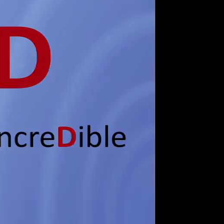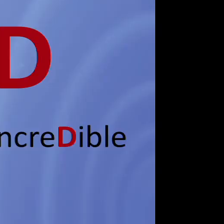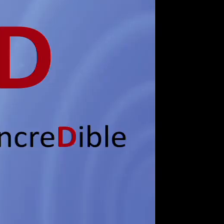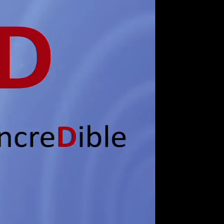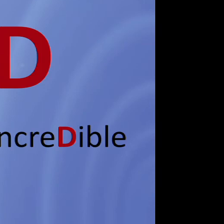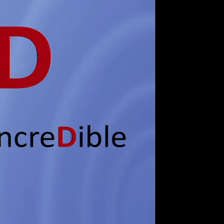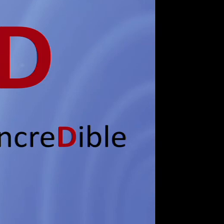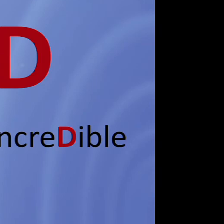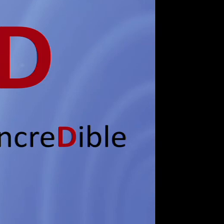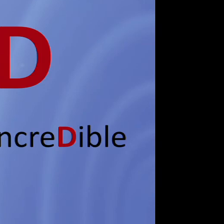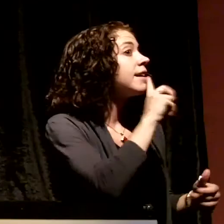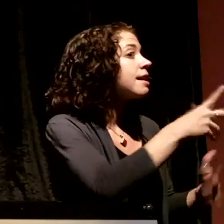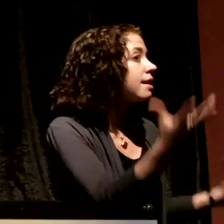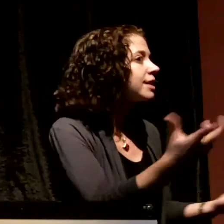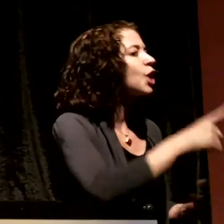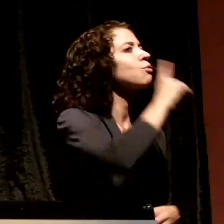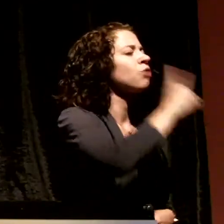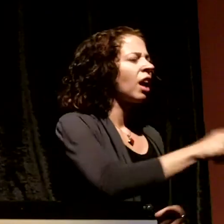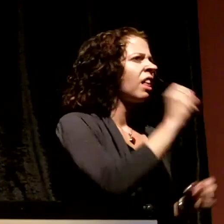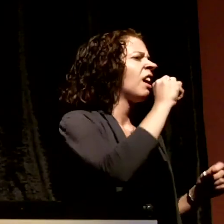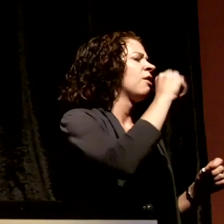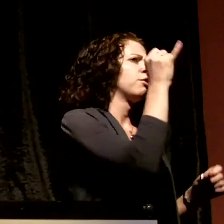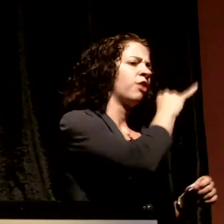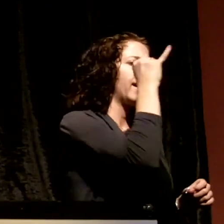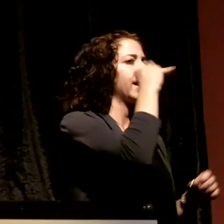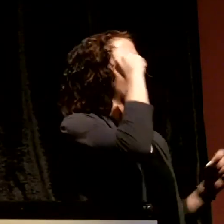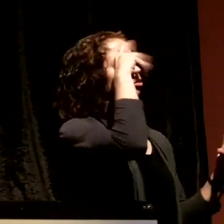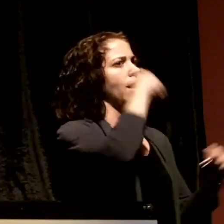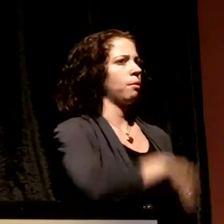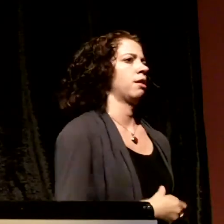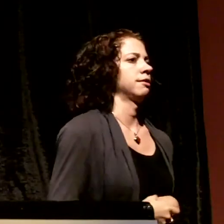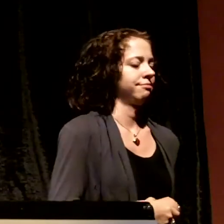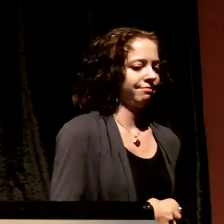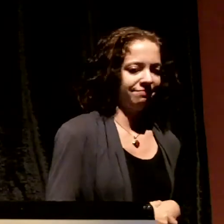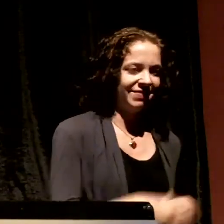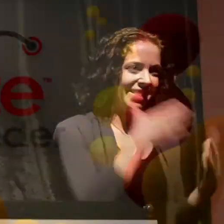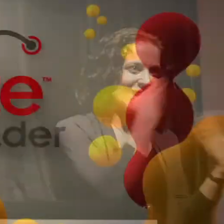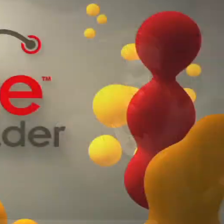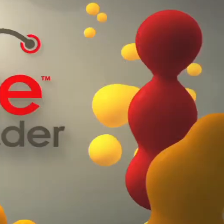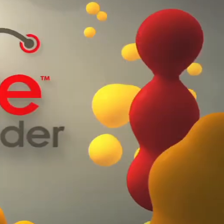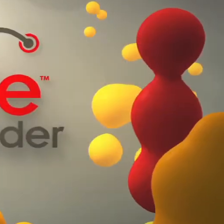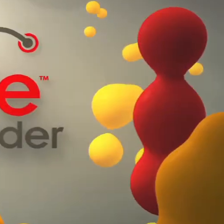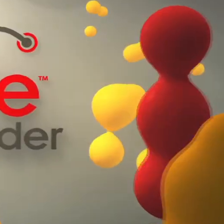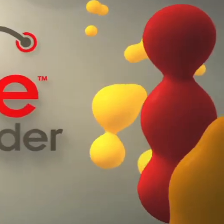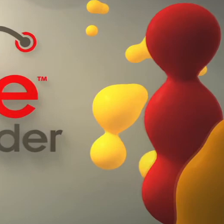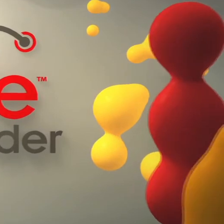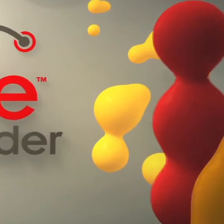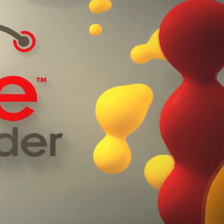RFID is really friggin' incredible. Thank you.